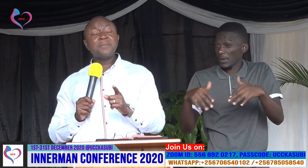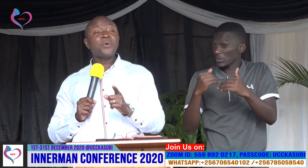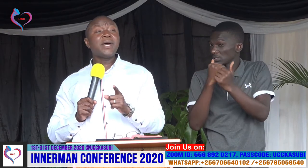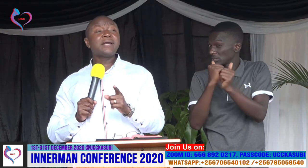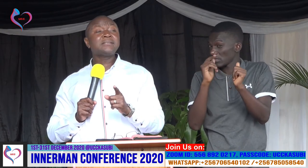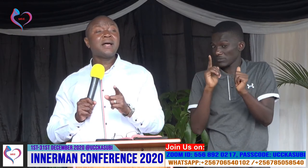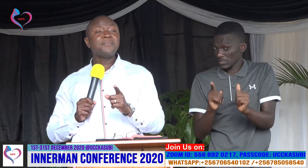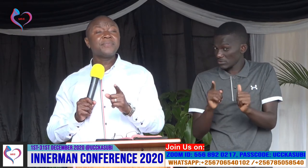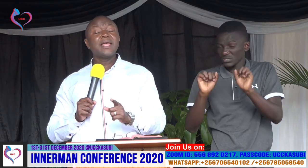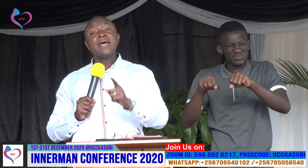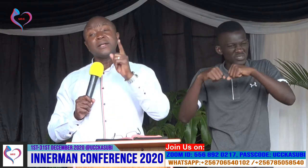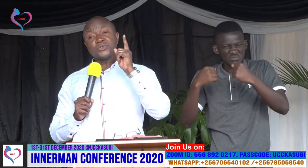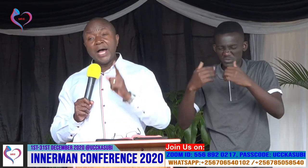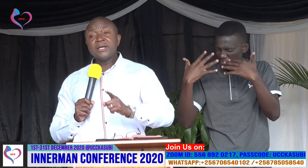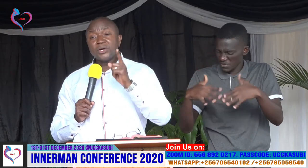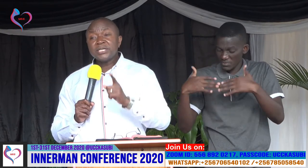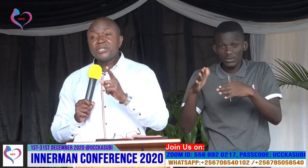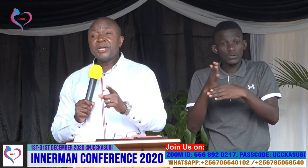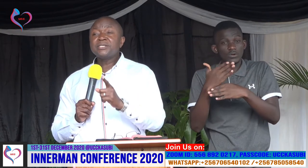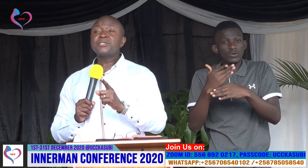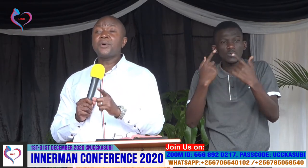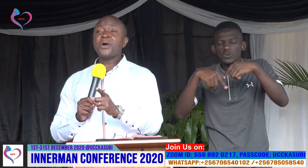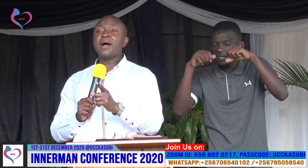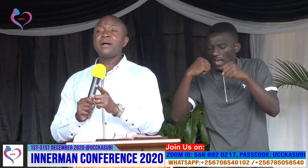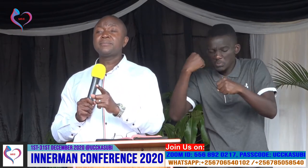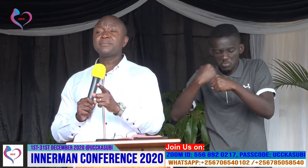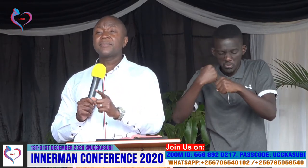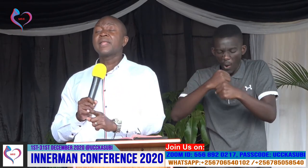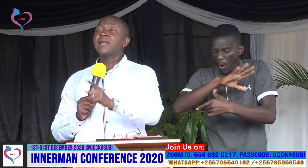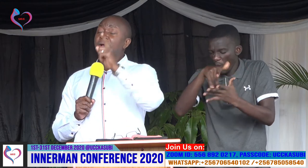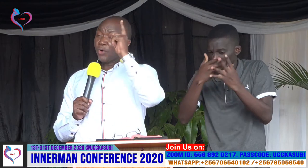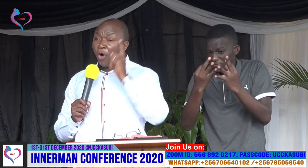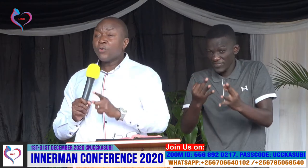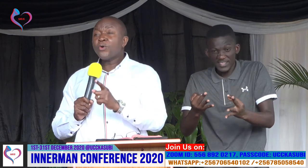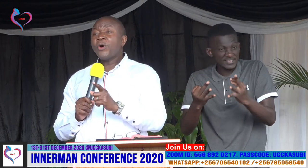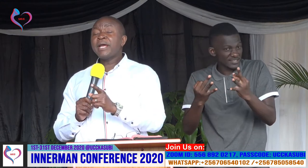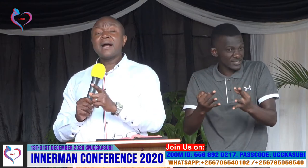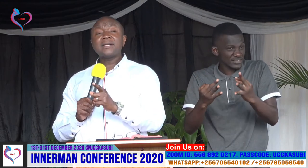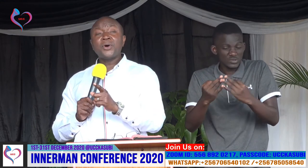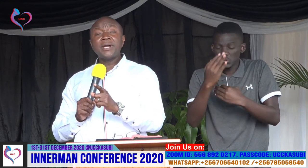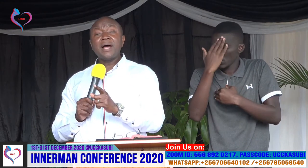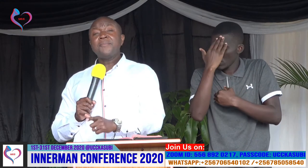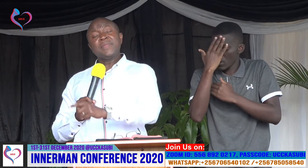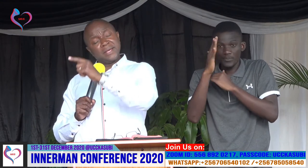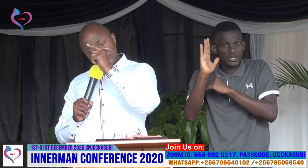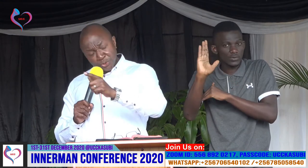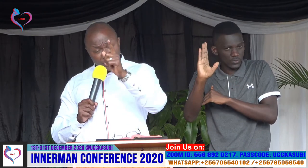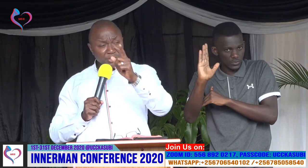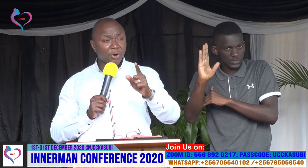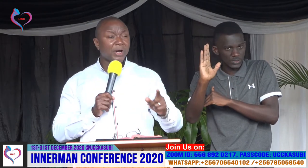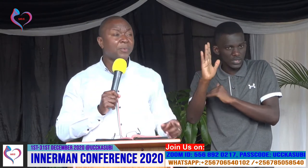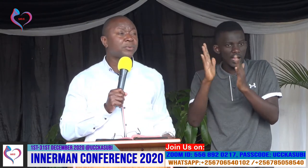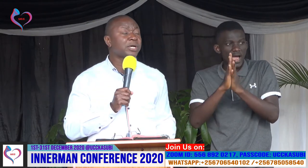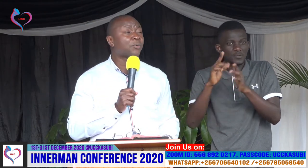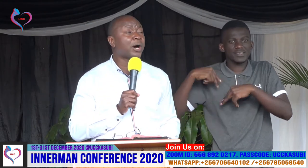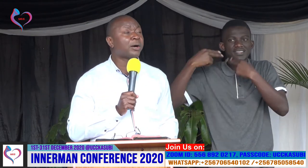salvation. We would not play with ministry. We would have done whatever it takes to obey the Lord